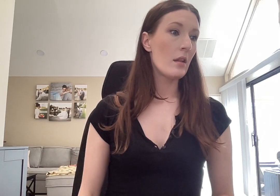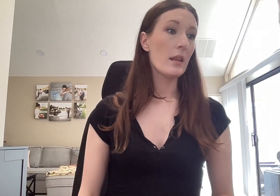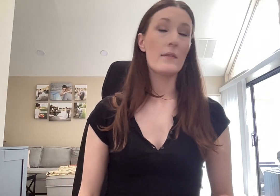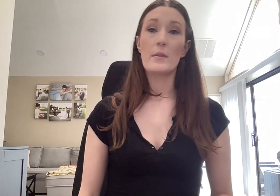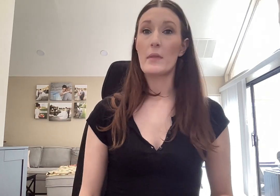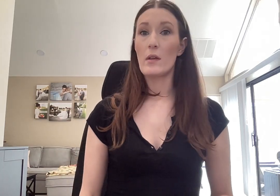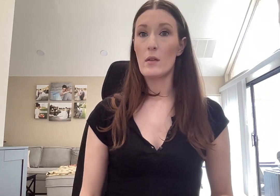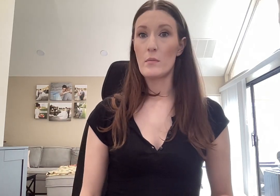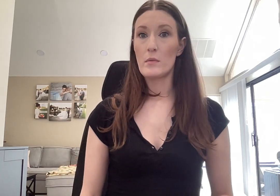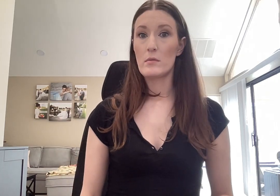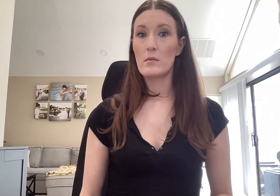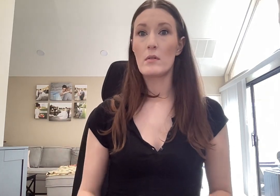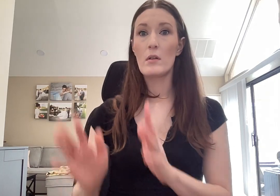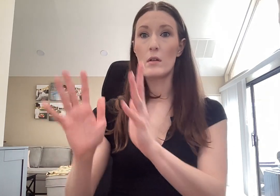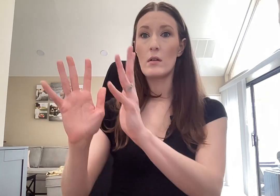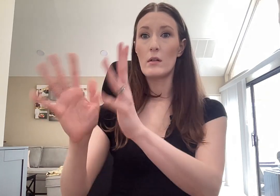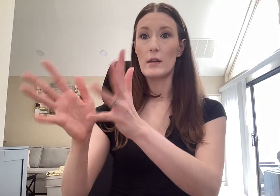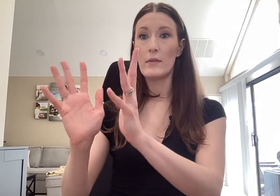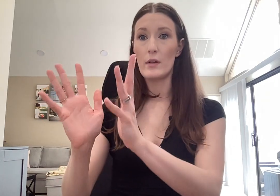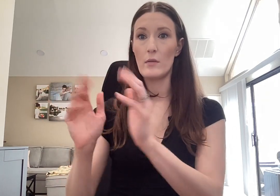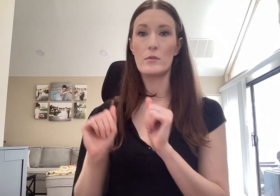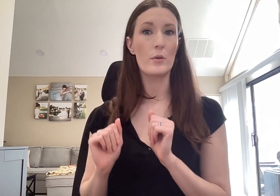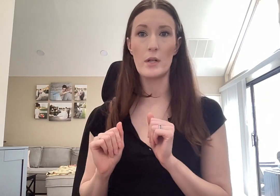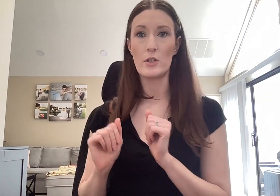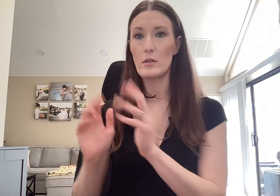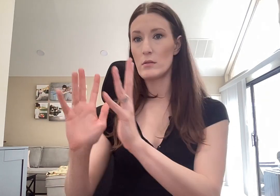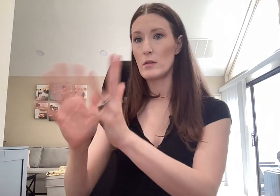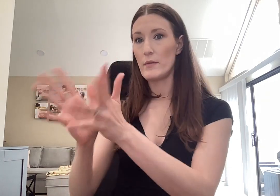Leave something alone. Leave it alone. Don't touch it. Leave it alone.